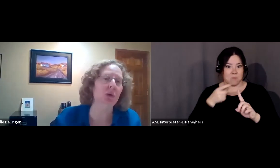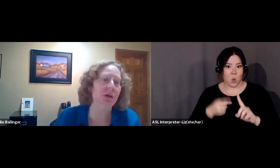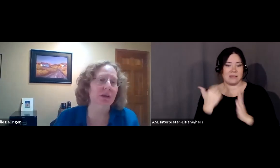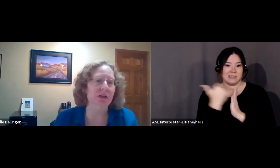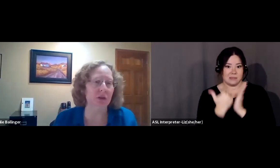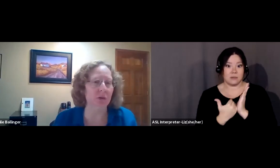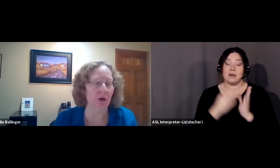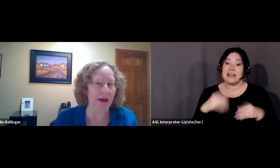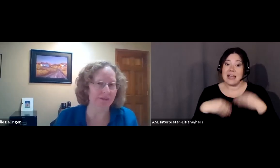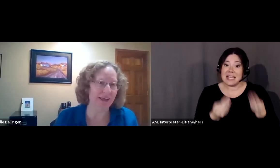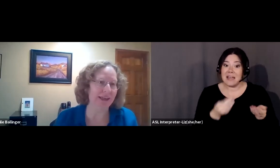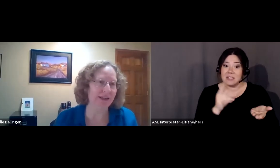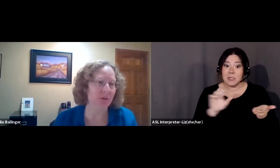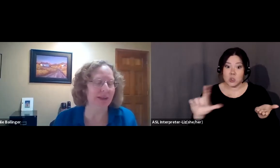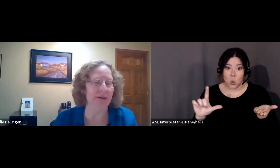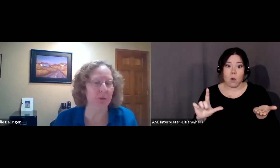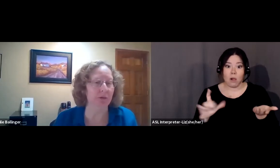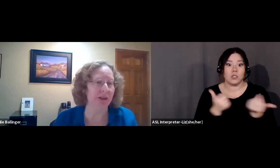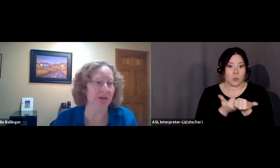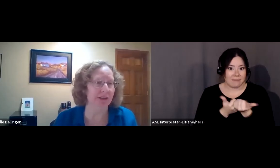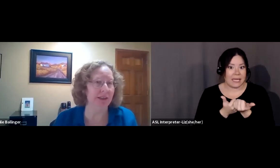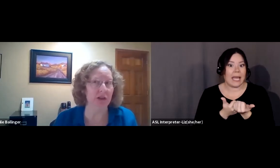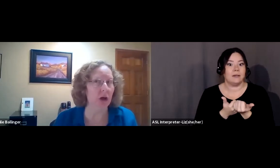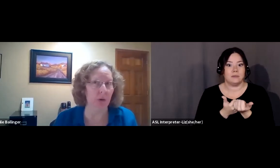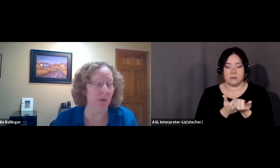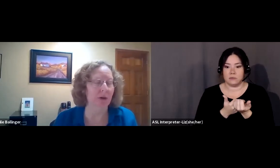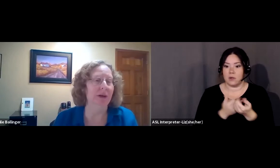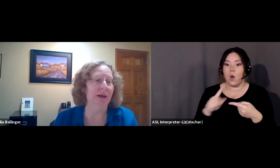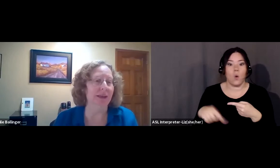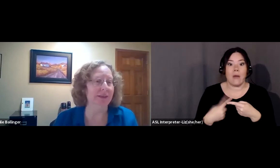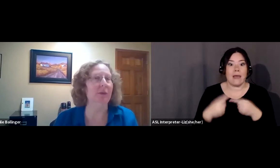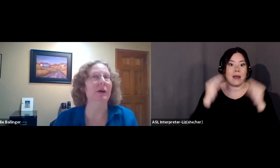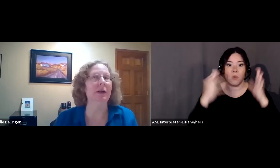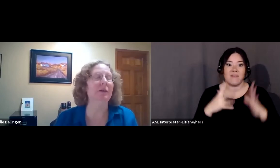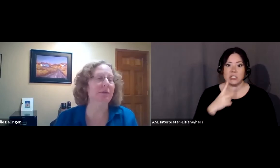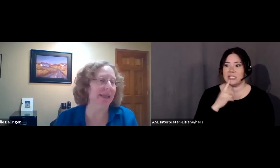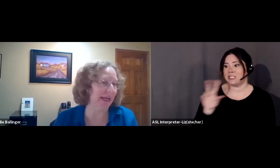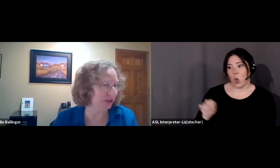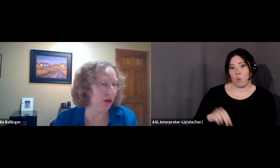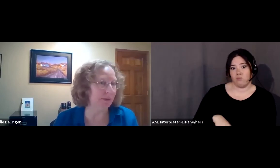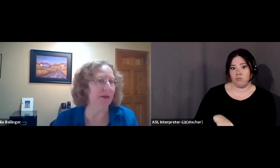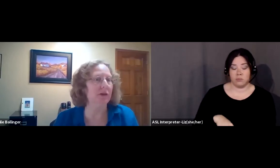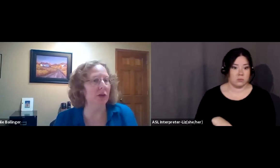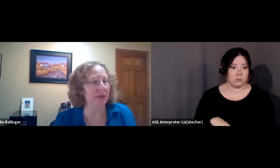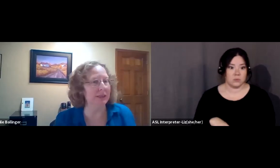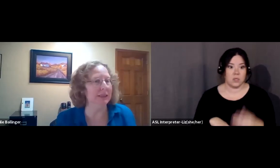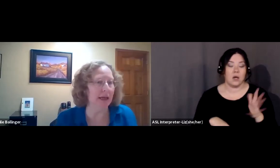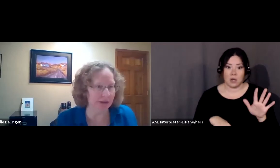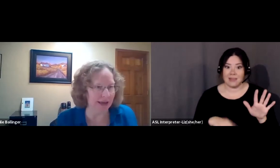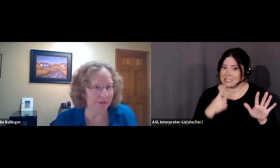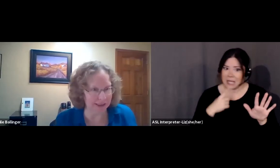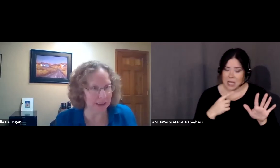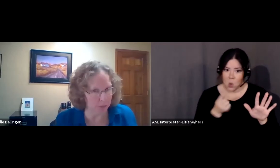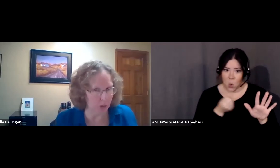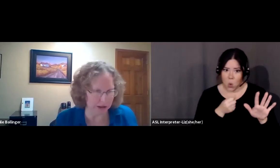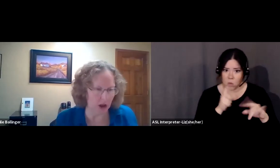a tool to go advocate when they have a professor that says no. And they say, well, we can't stop there, so let's sit down